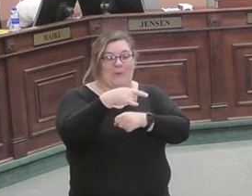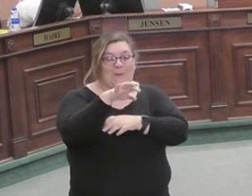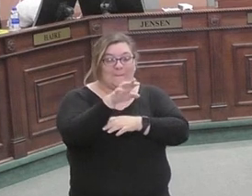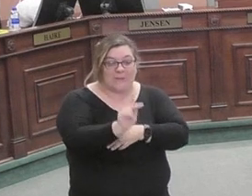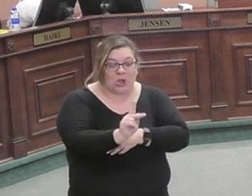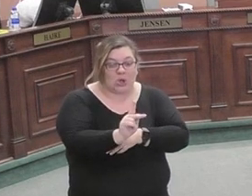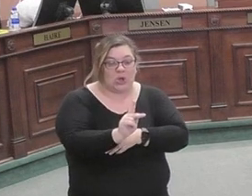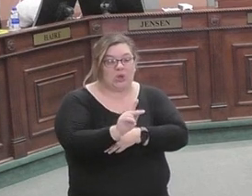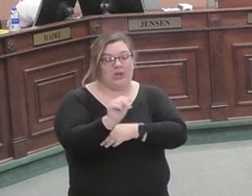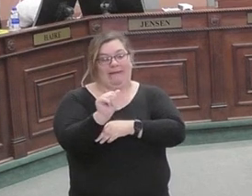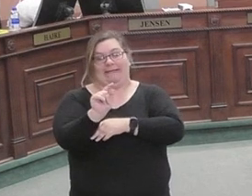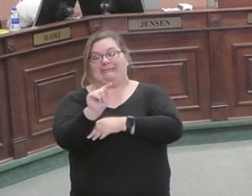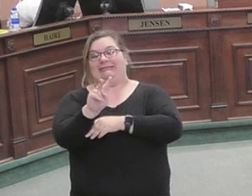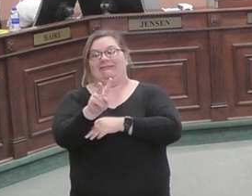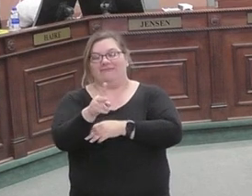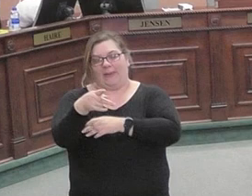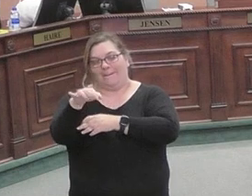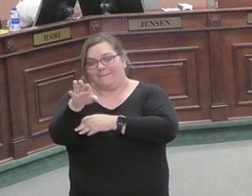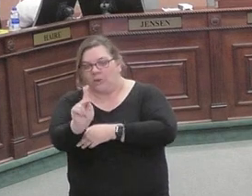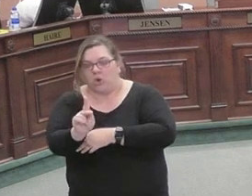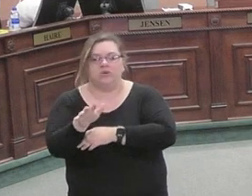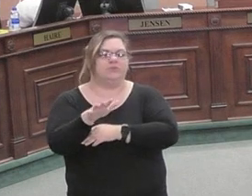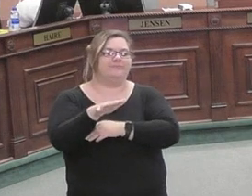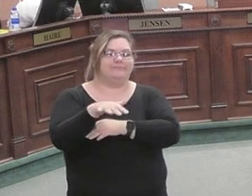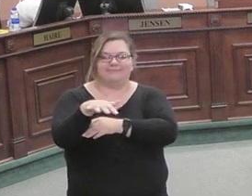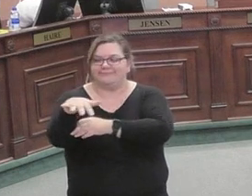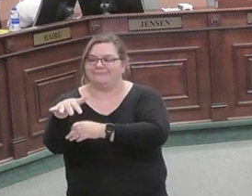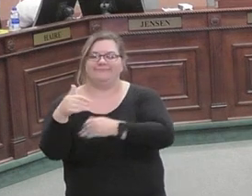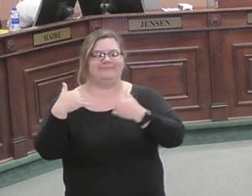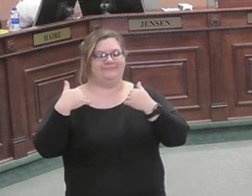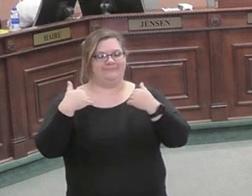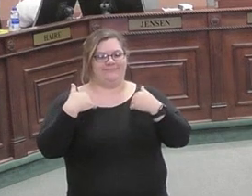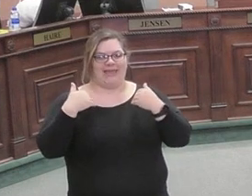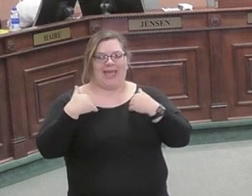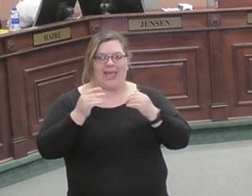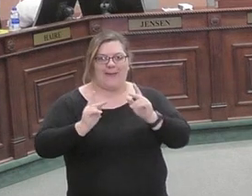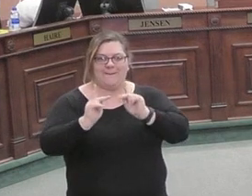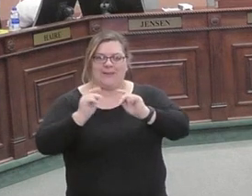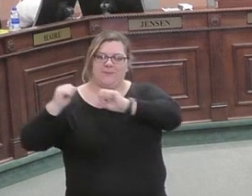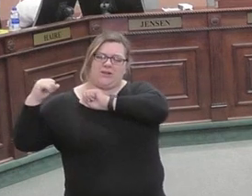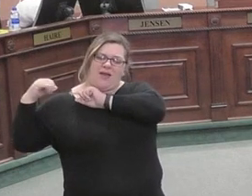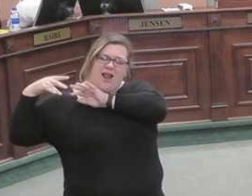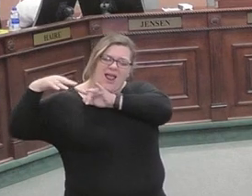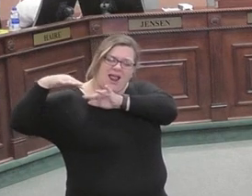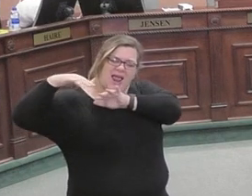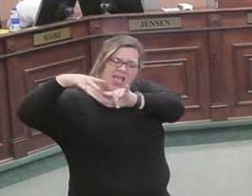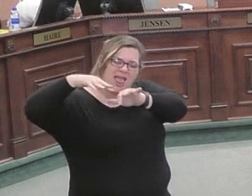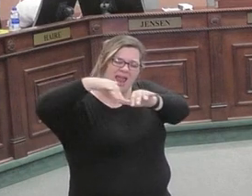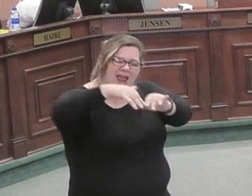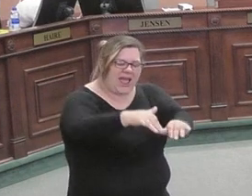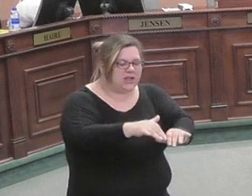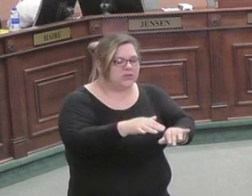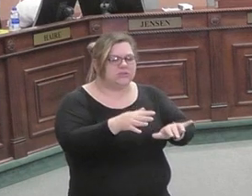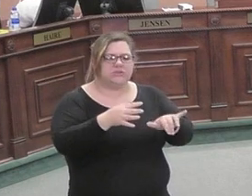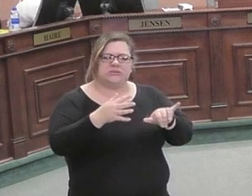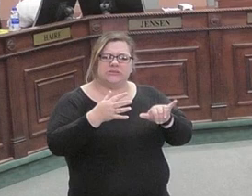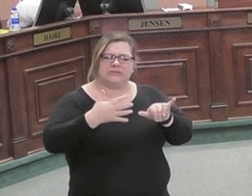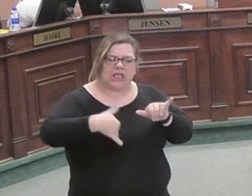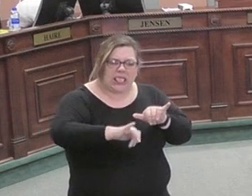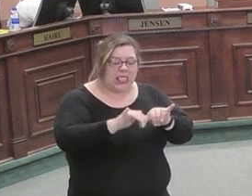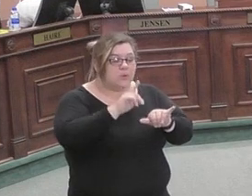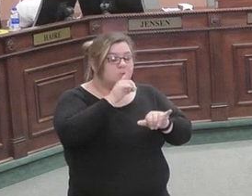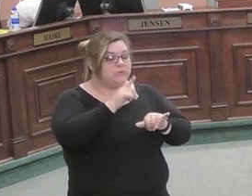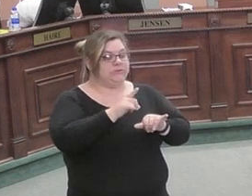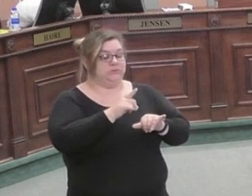all-terrain vehicle parks or other places that had mass amounts of people that, you know, really